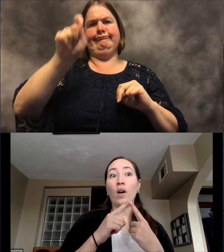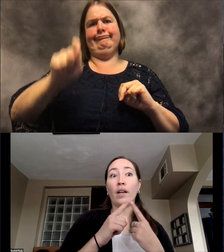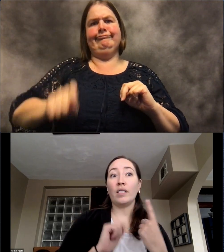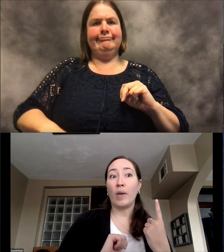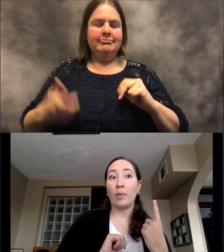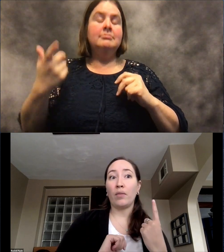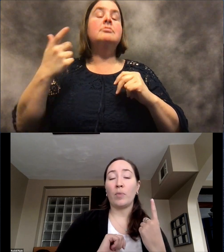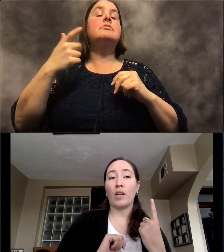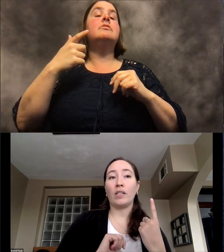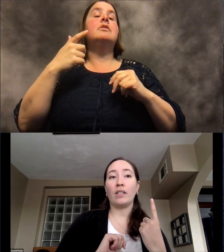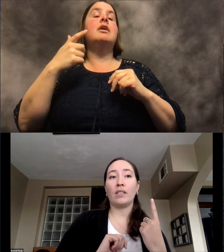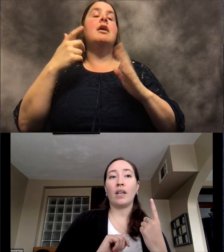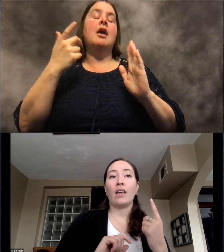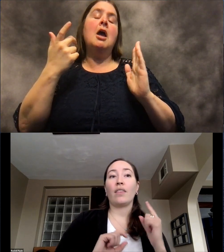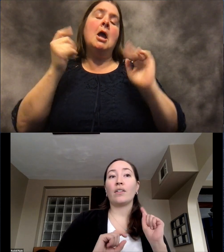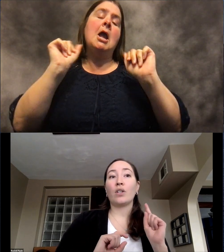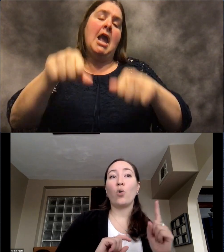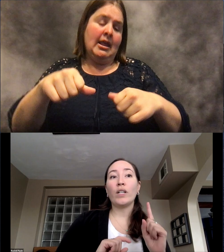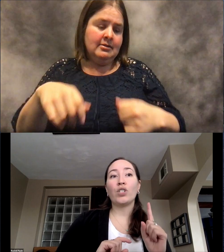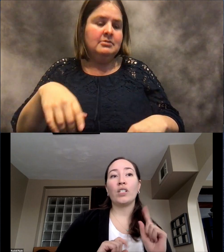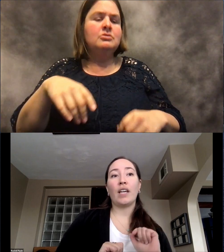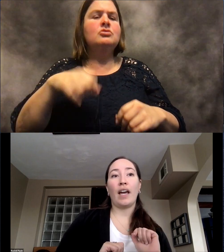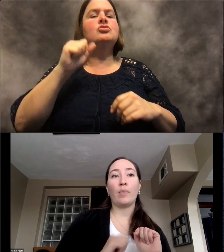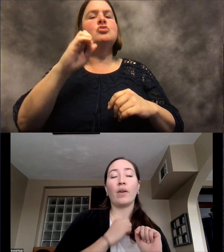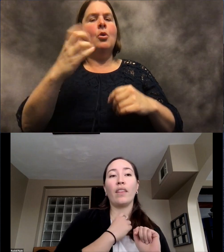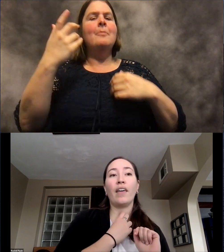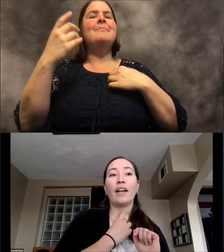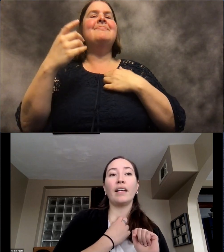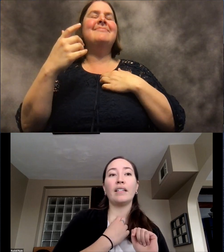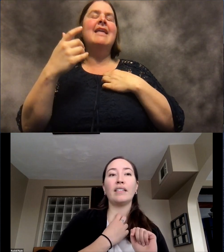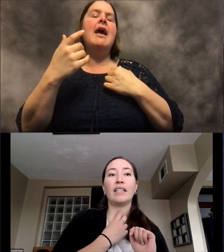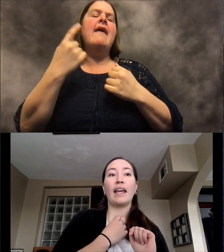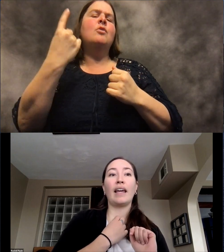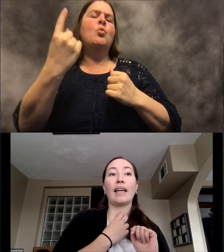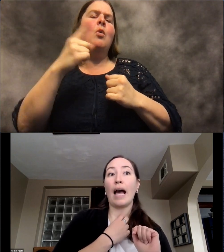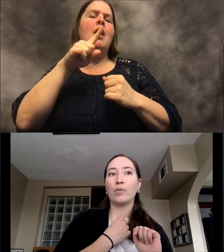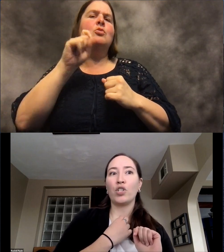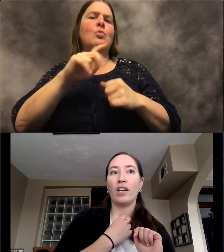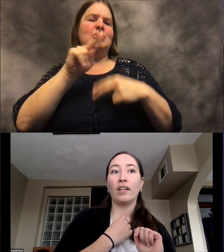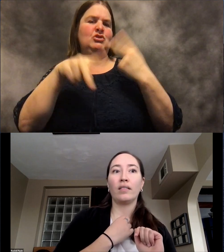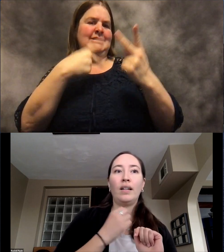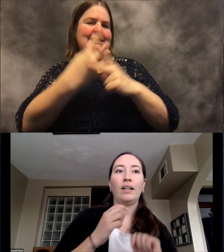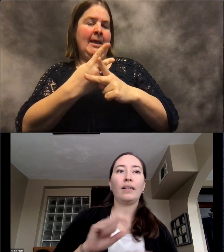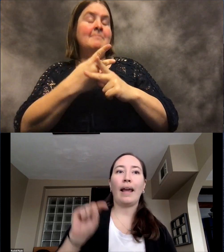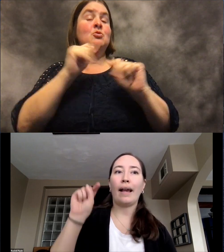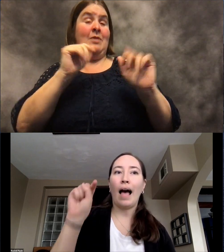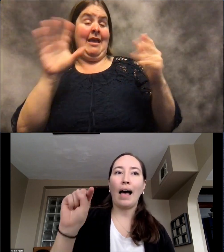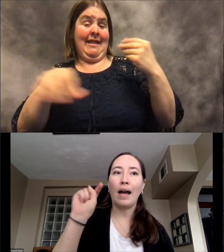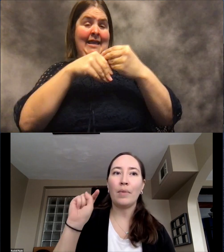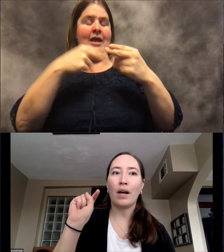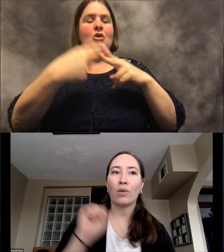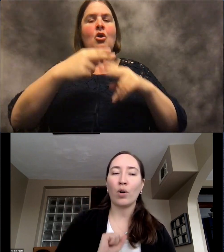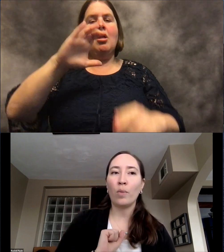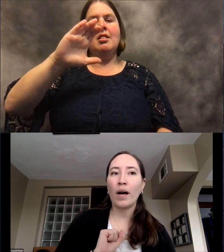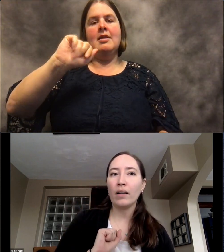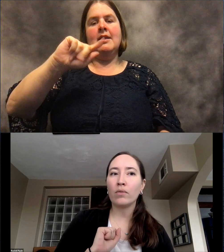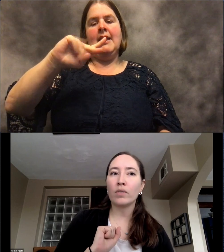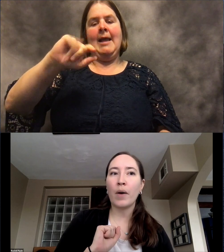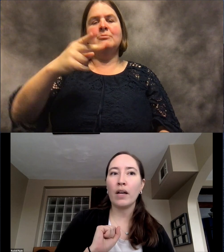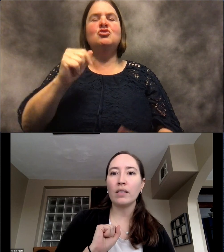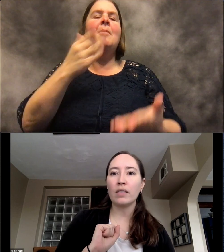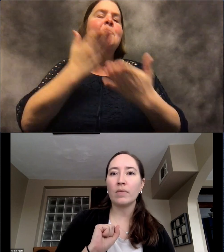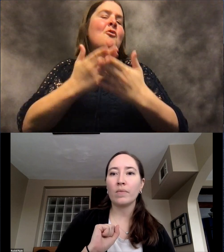So one, spammy responses, there's a question type that is a CAPTCHA, like I'm not a